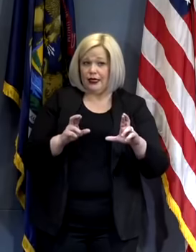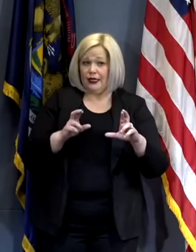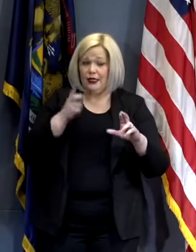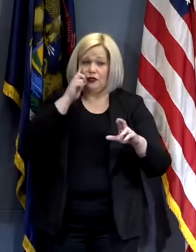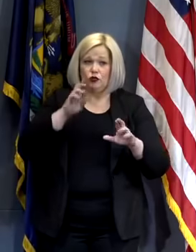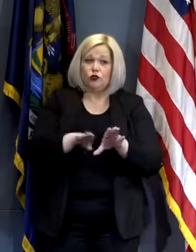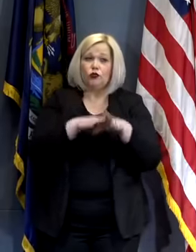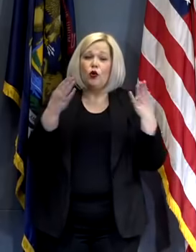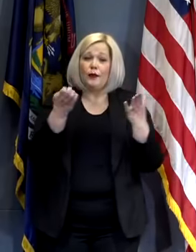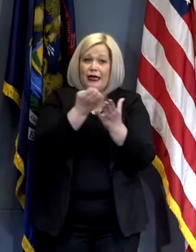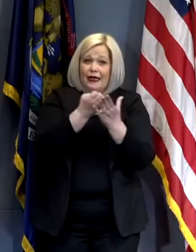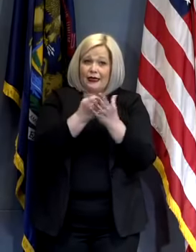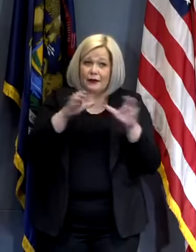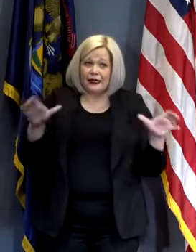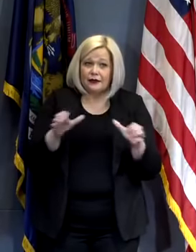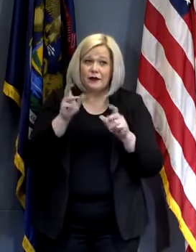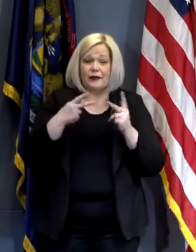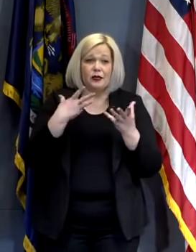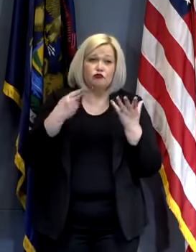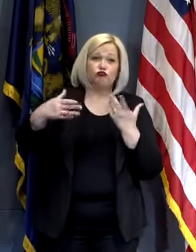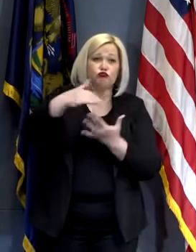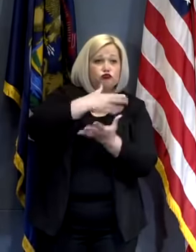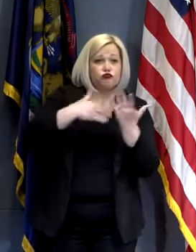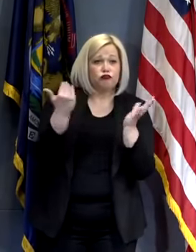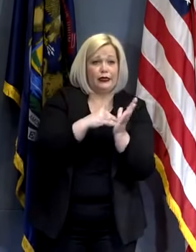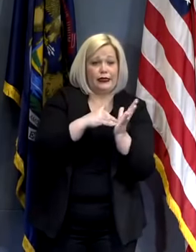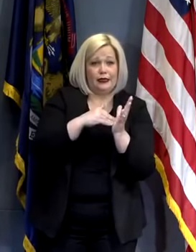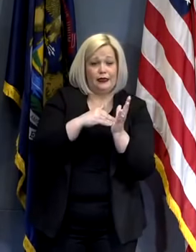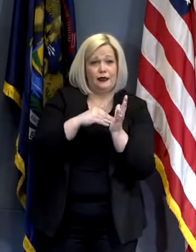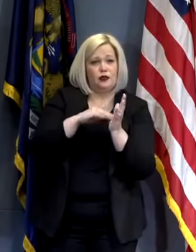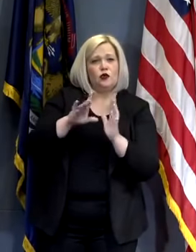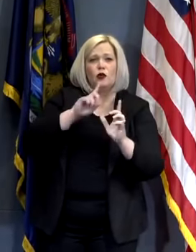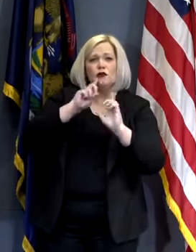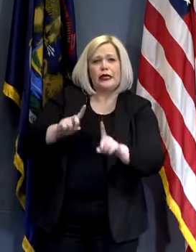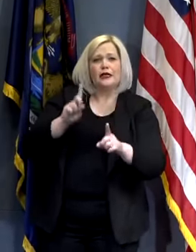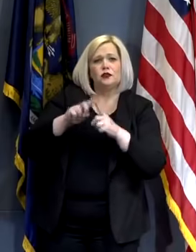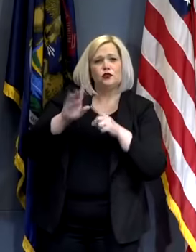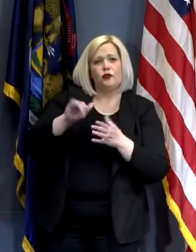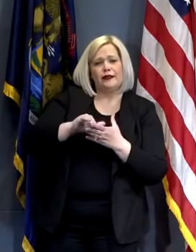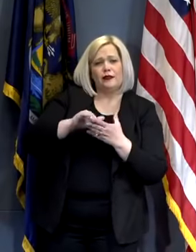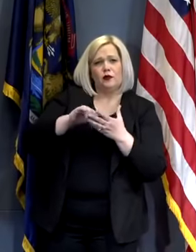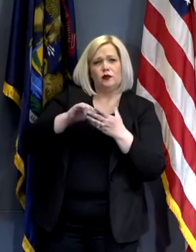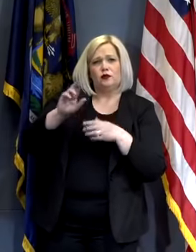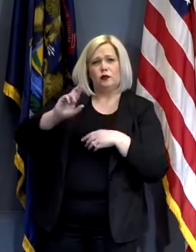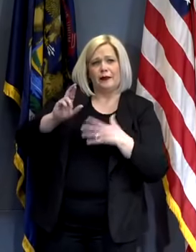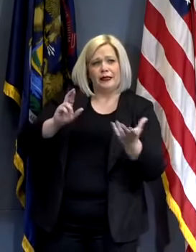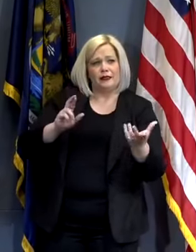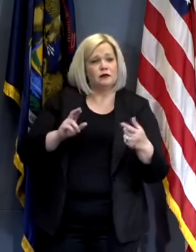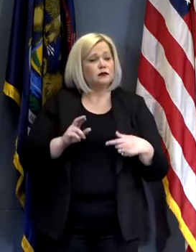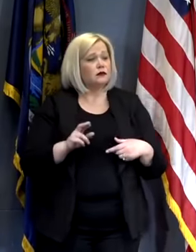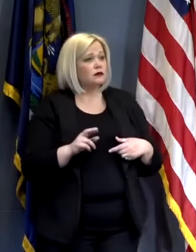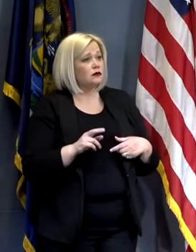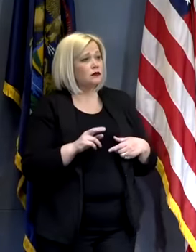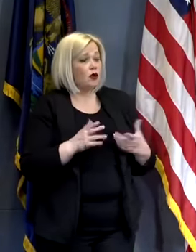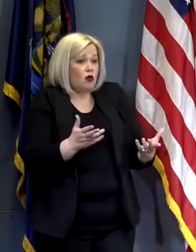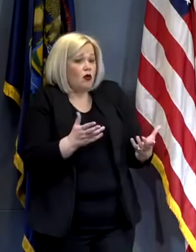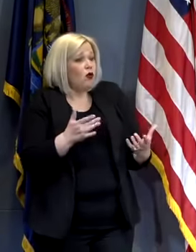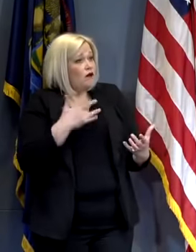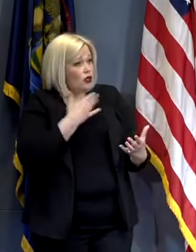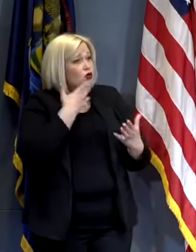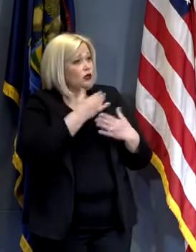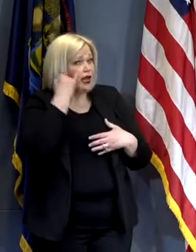activity and people going out. What are your what's your reaction to those respective plans? Yeah, I think there's some good ideas there. I think